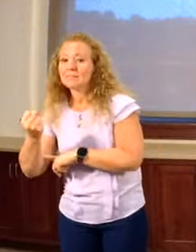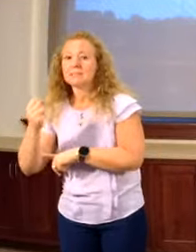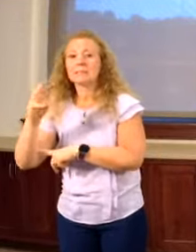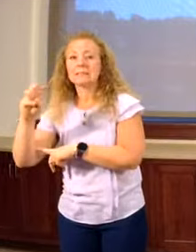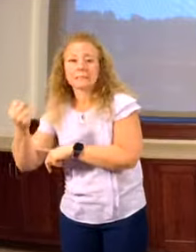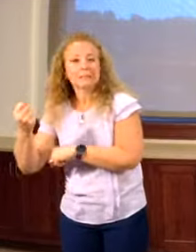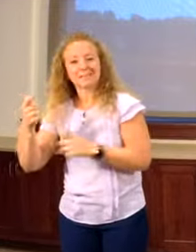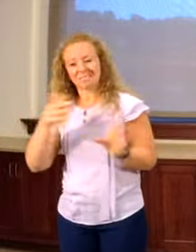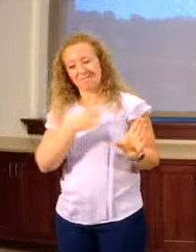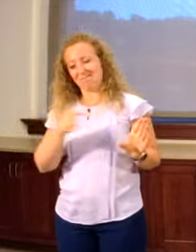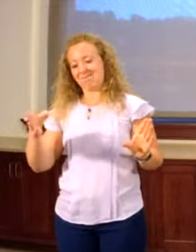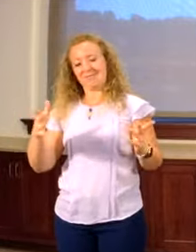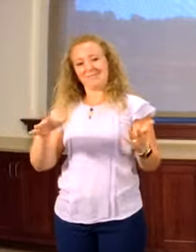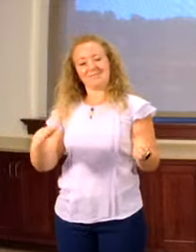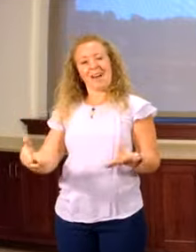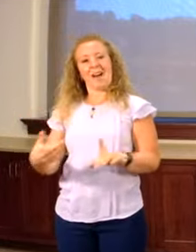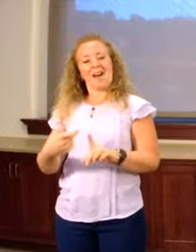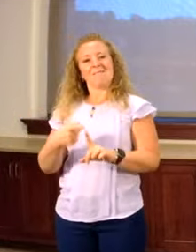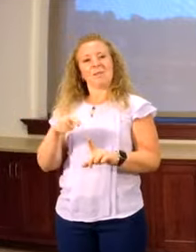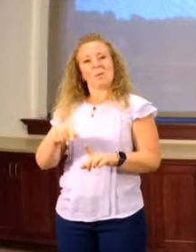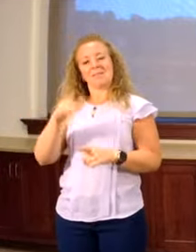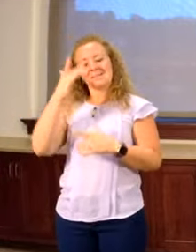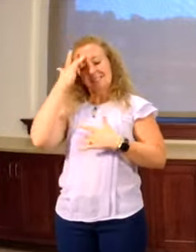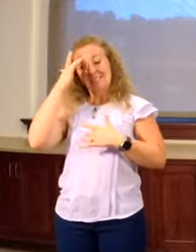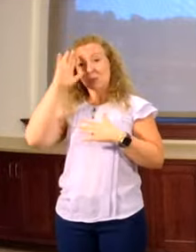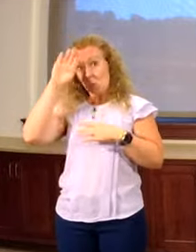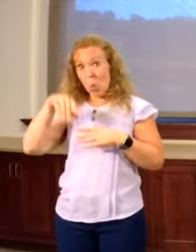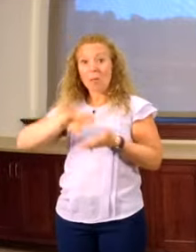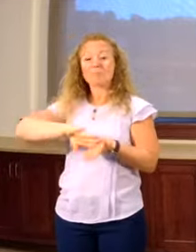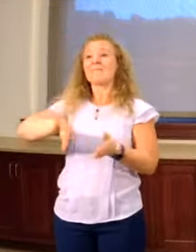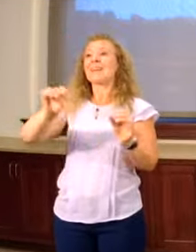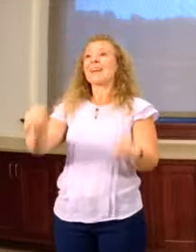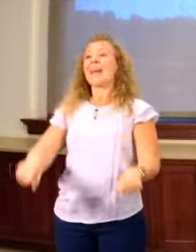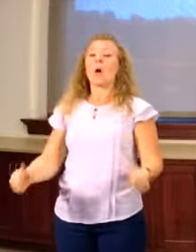to a disease that we know we can prevent with a vaccine.